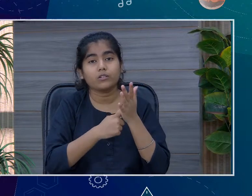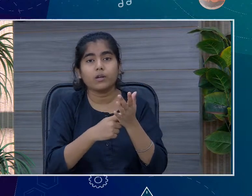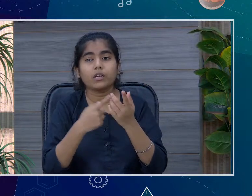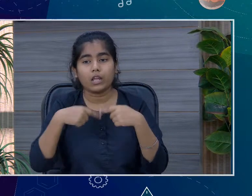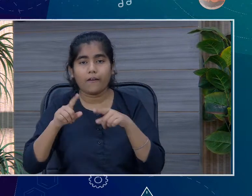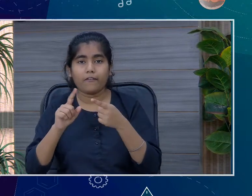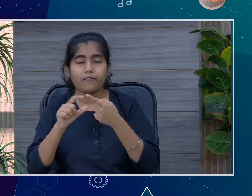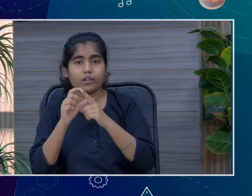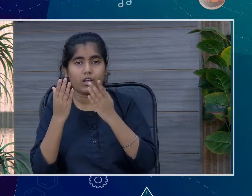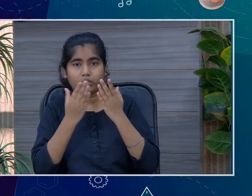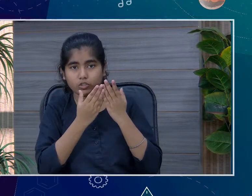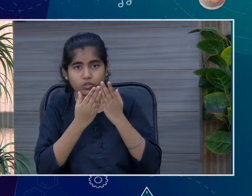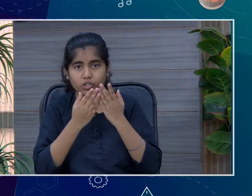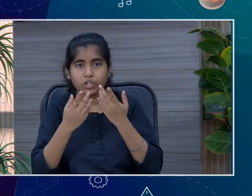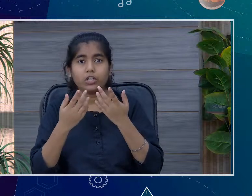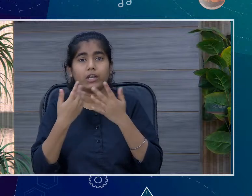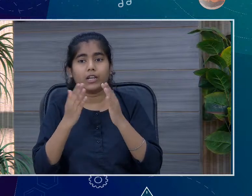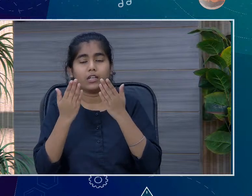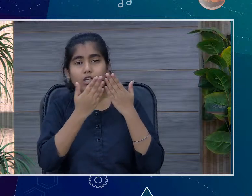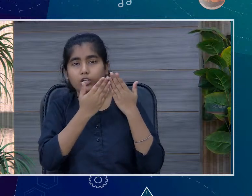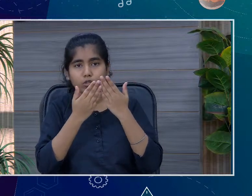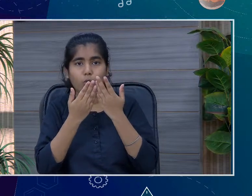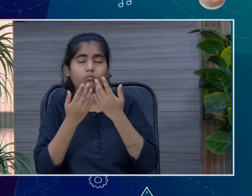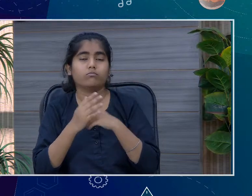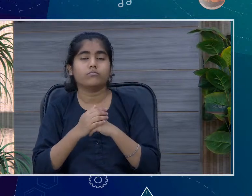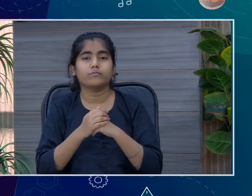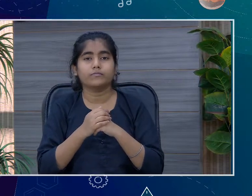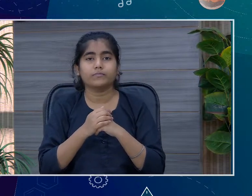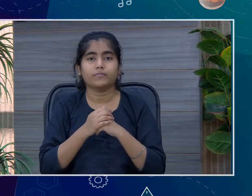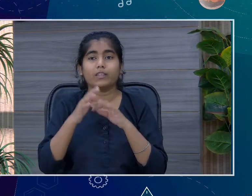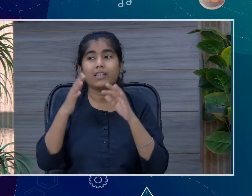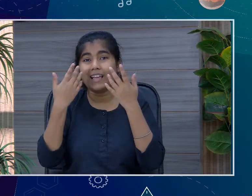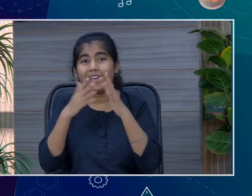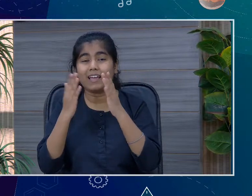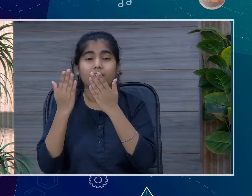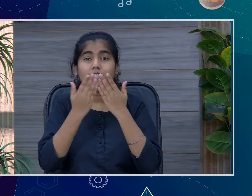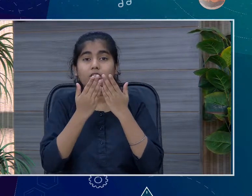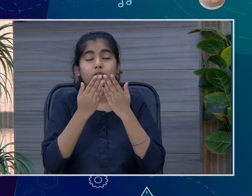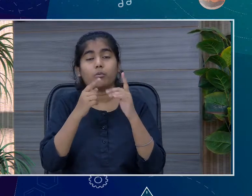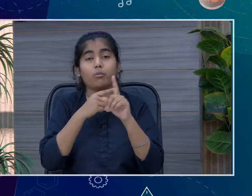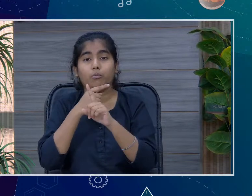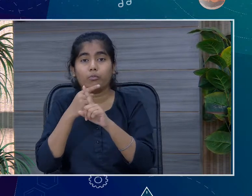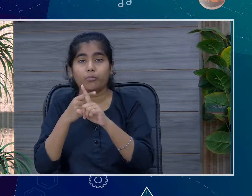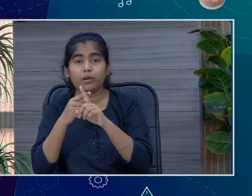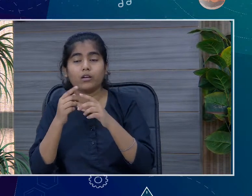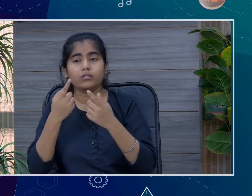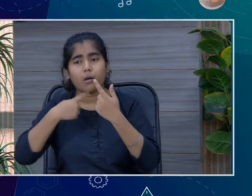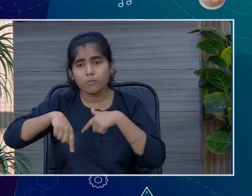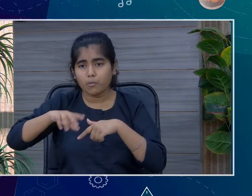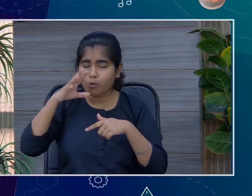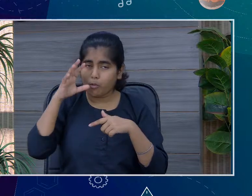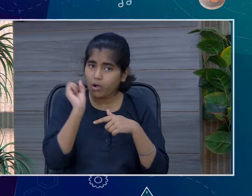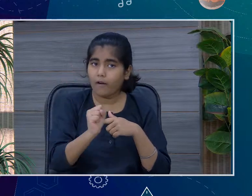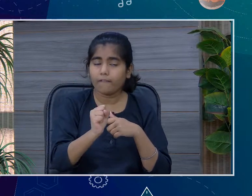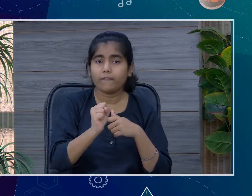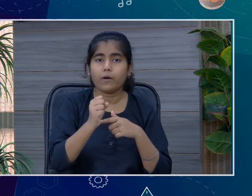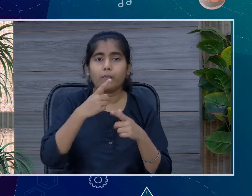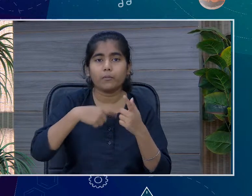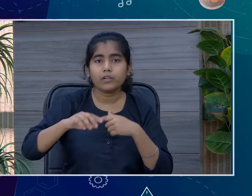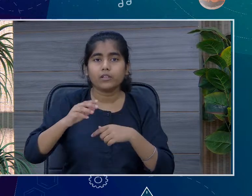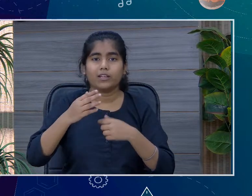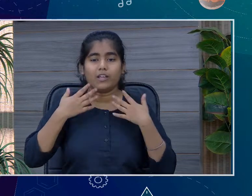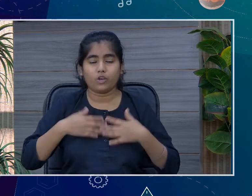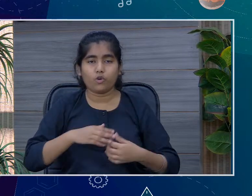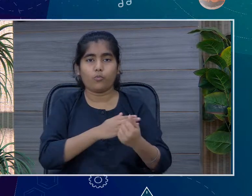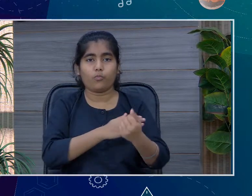education even in mainstream schools, and we ought to ensure the linguistic and human rights to